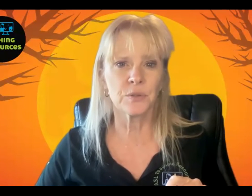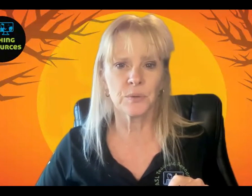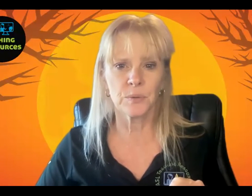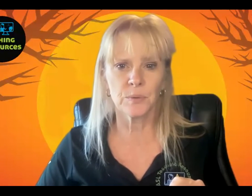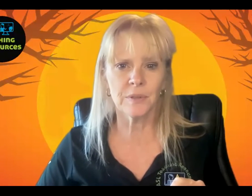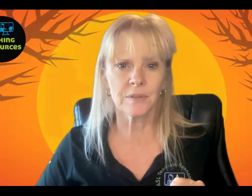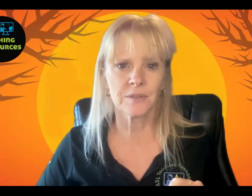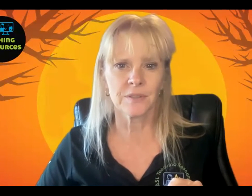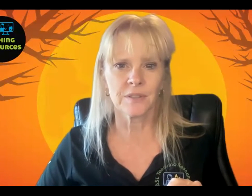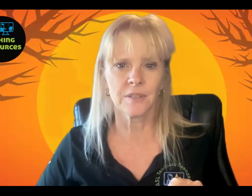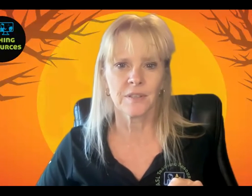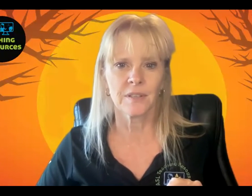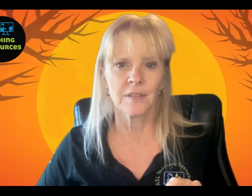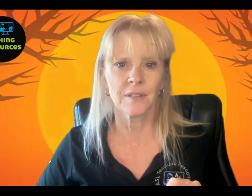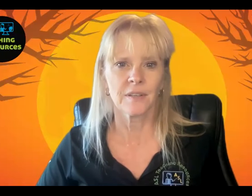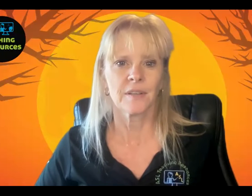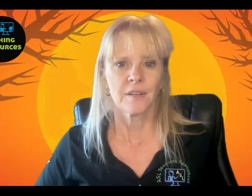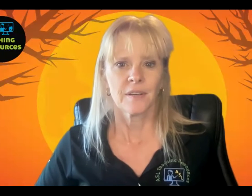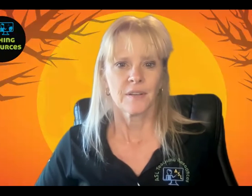here to